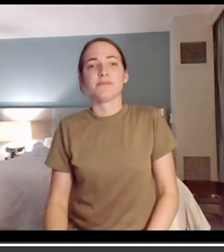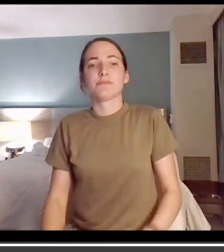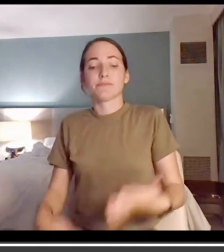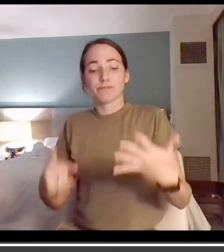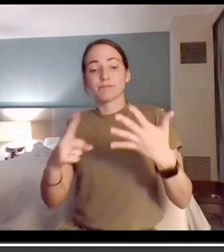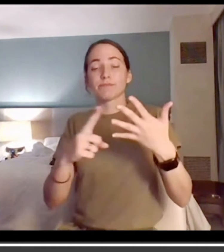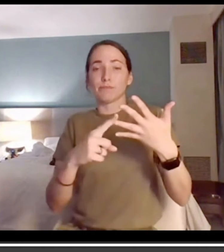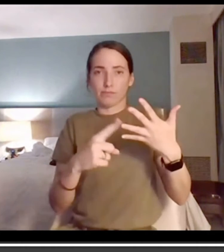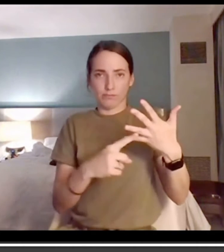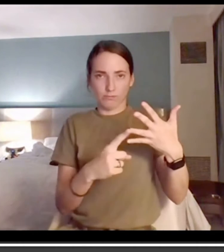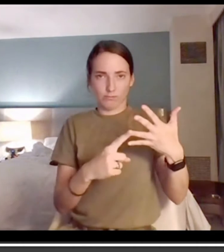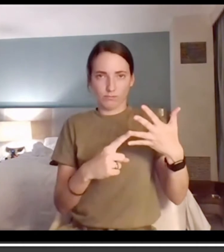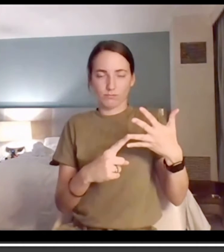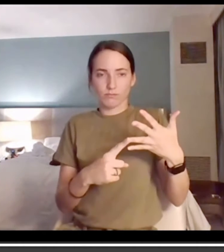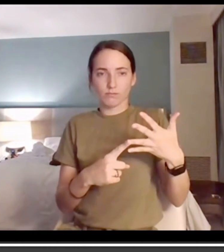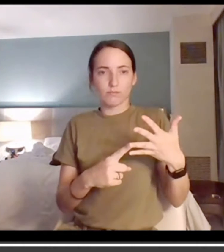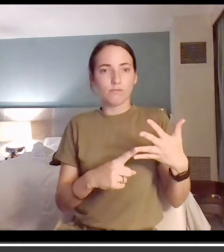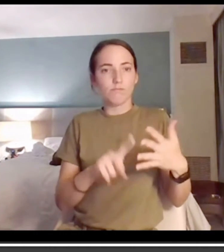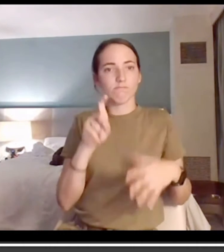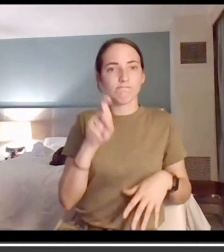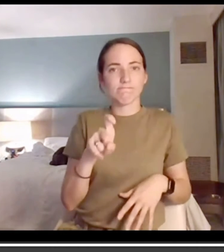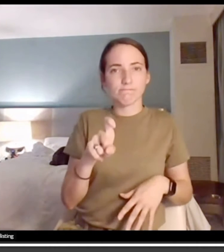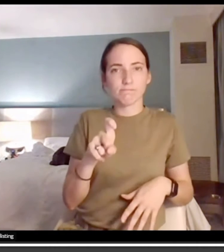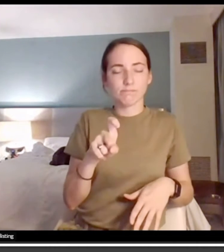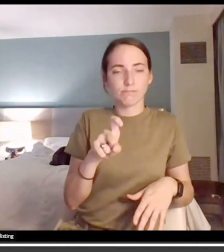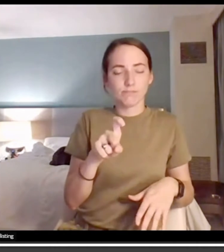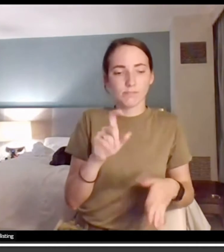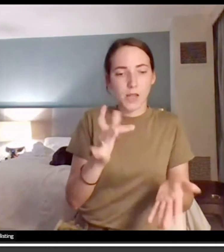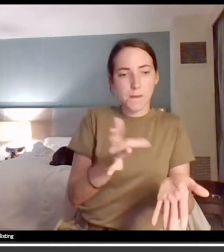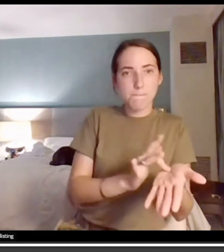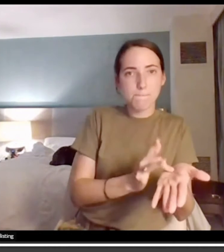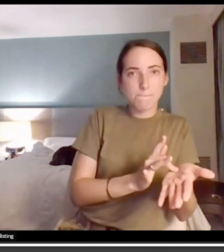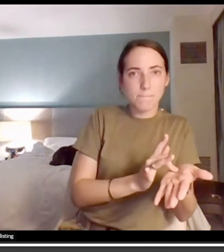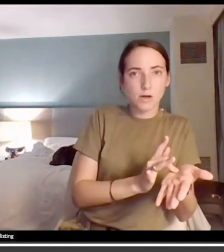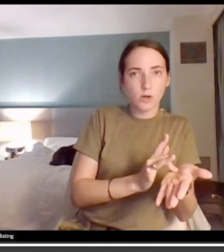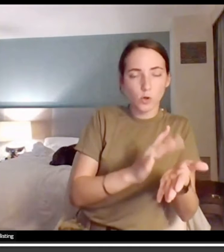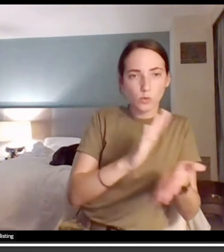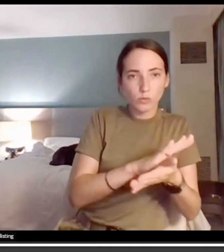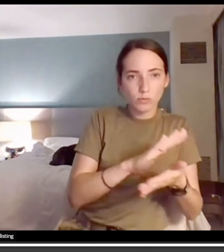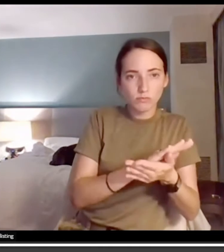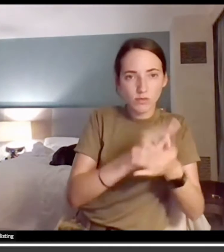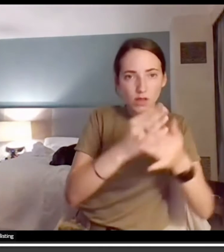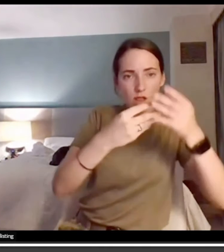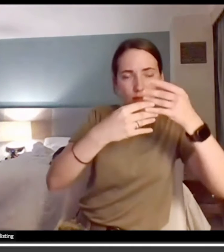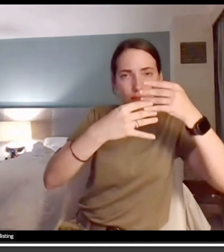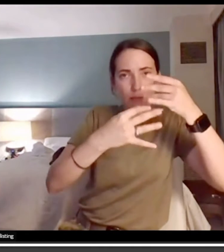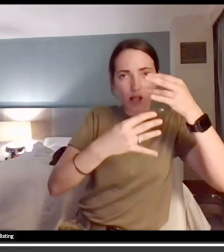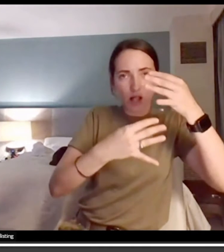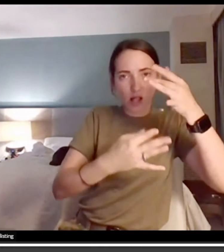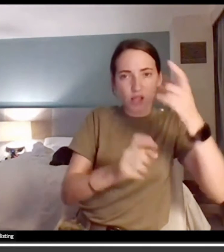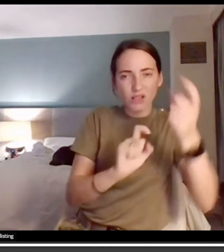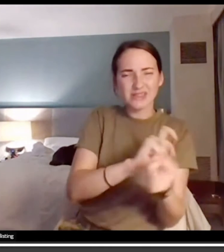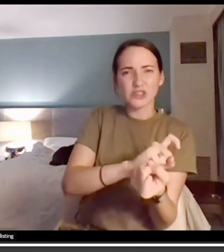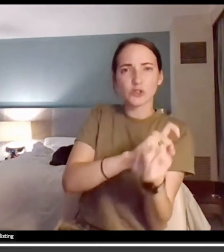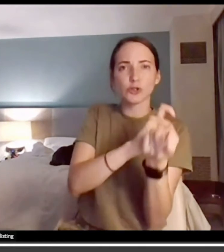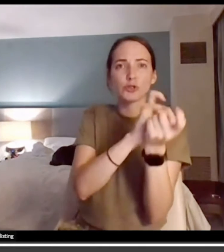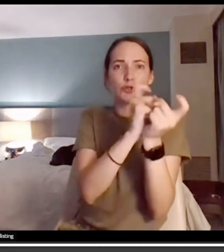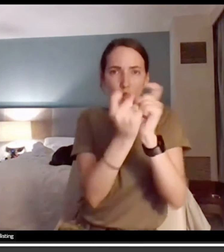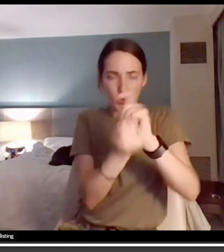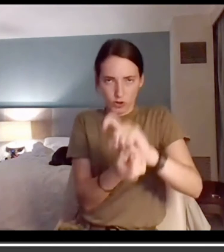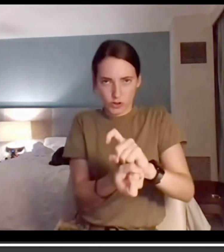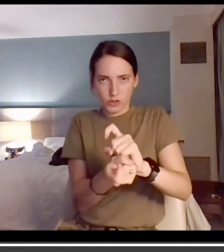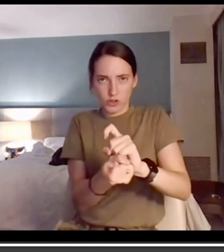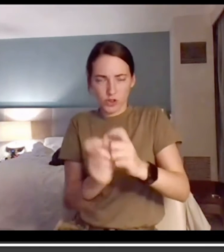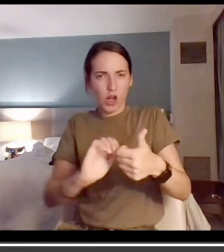Number 4 is we need to have your medical information, your medical condition translated into work capacity